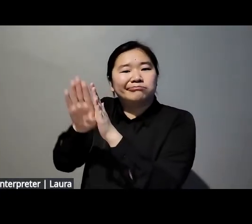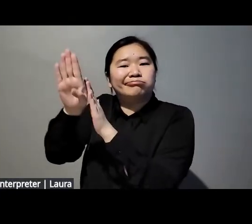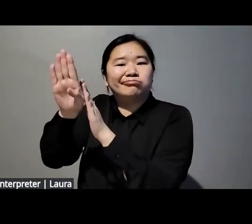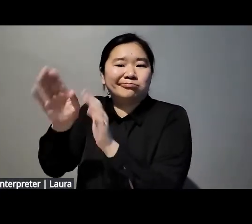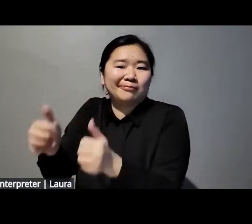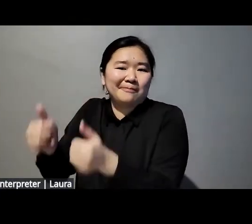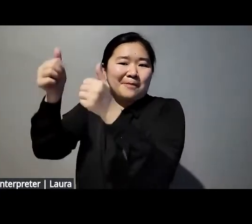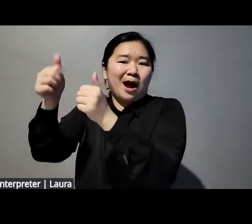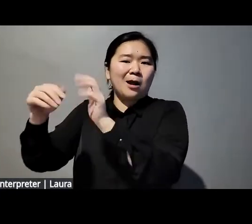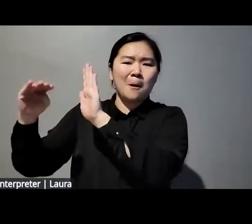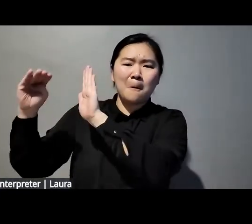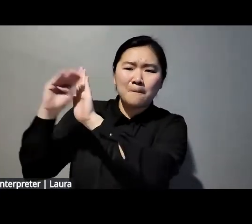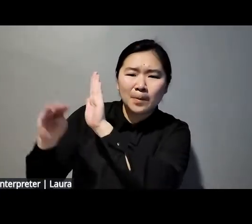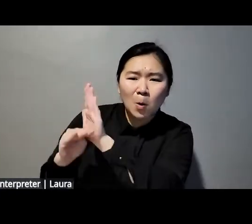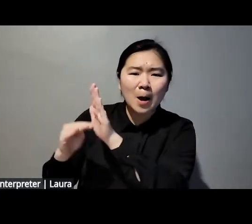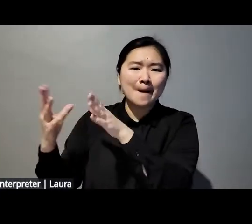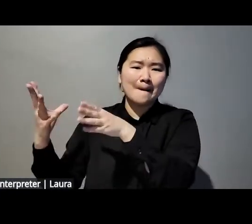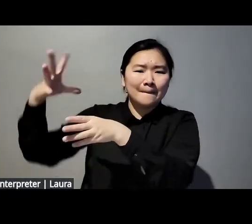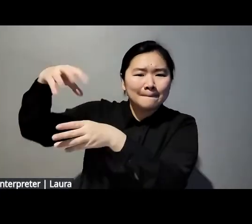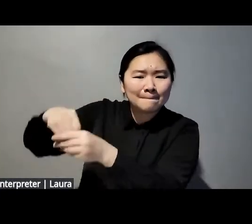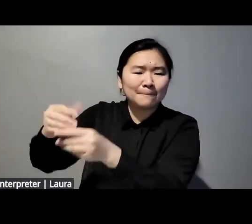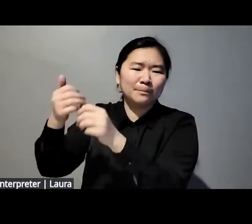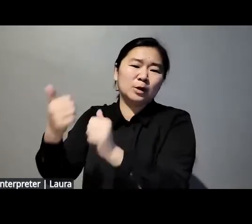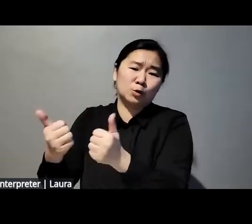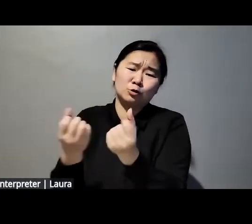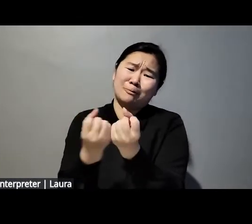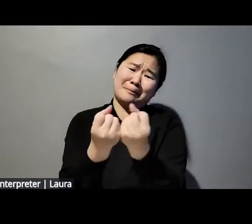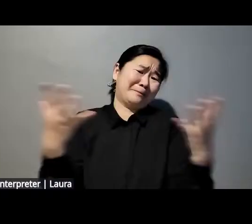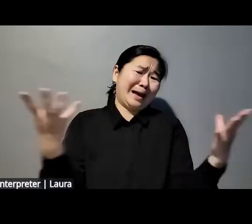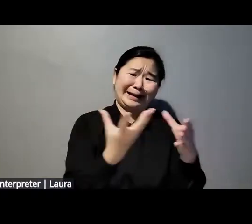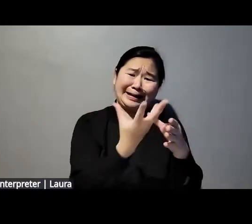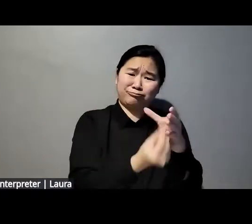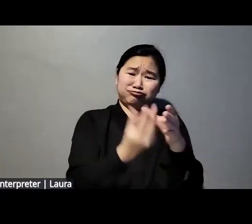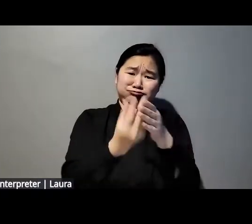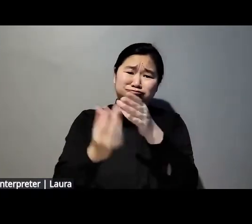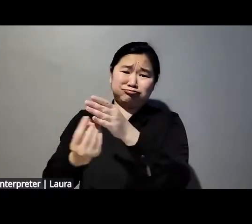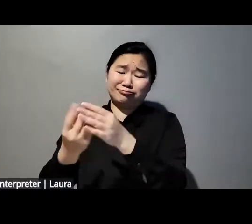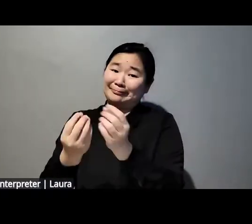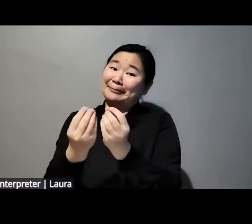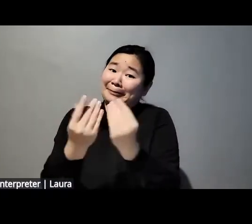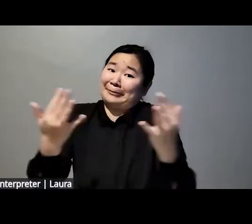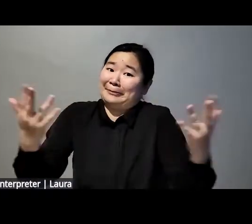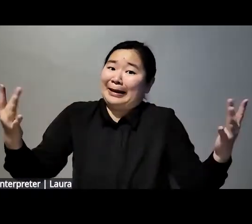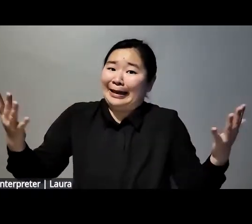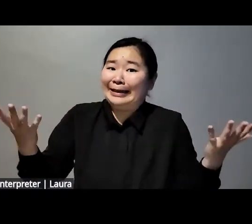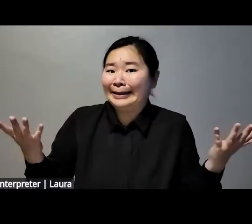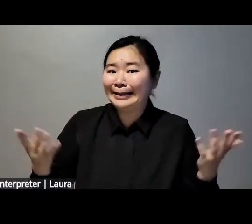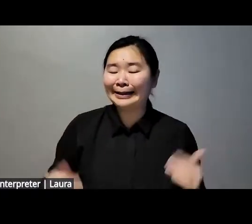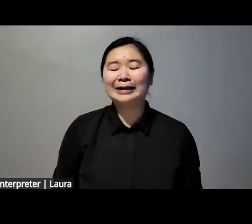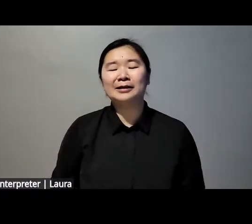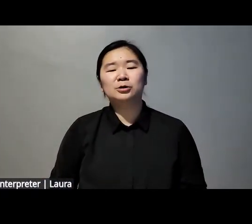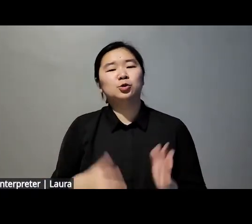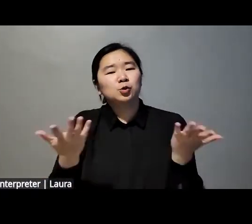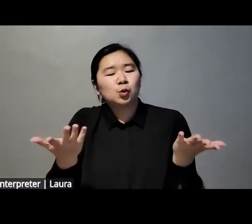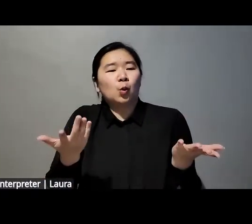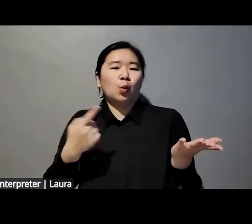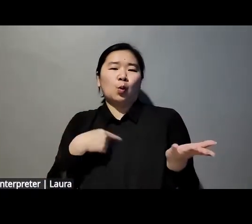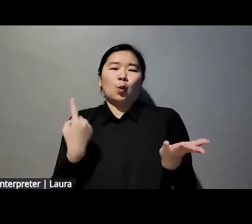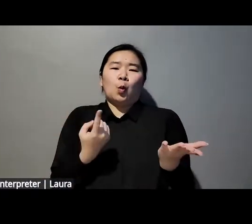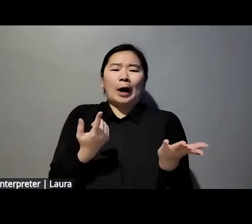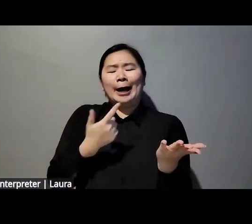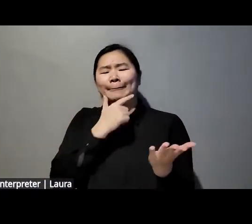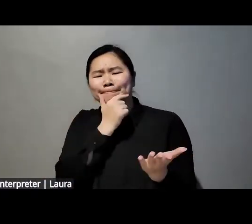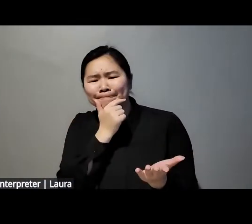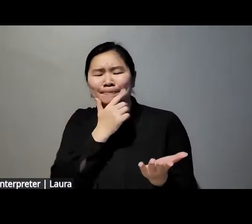stigma reduction and an explicit outcome be intentional. This means that you involve shared